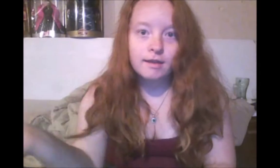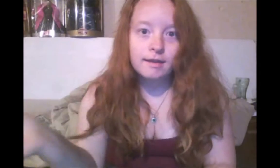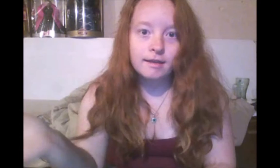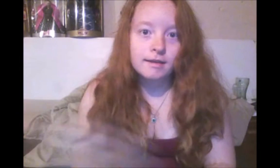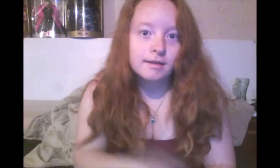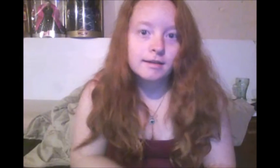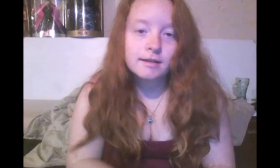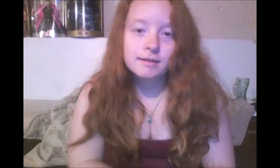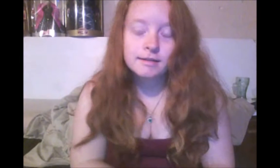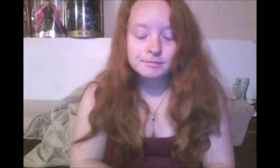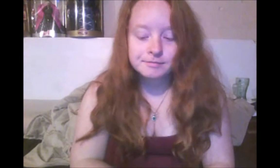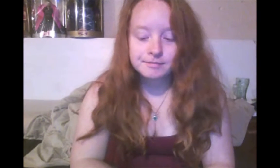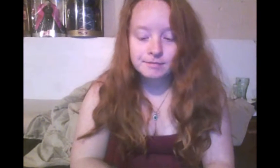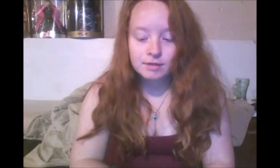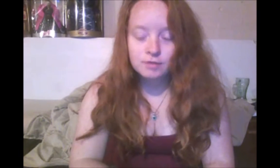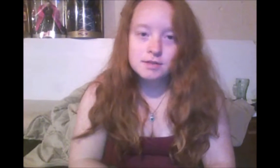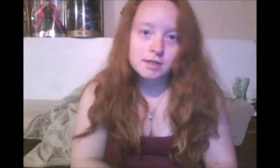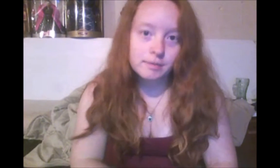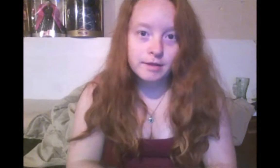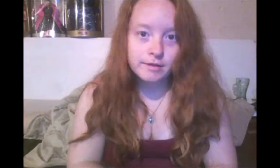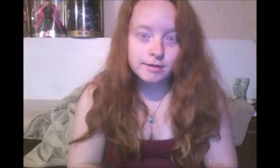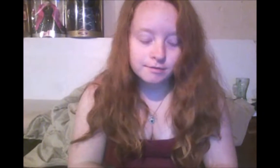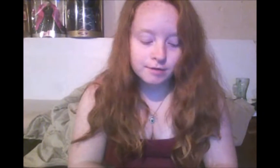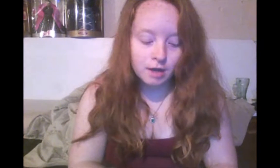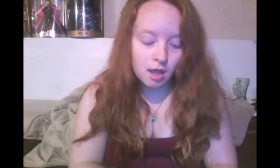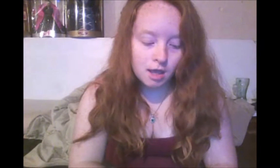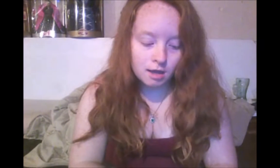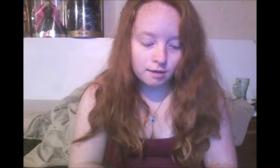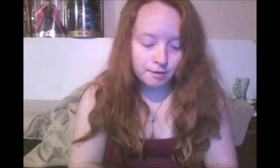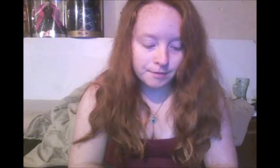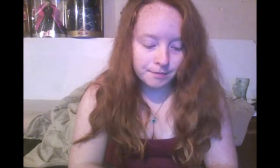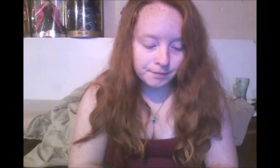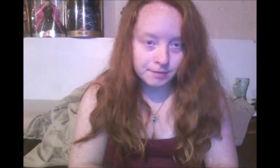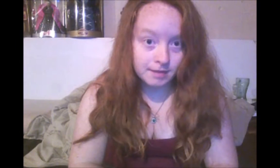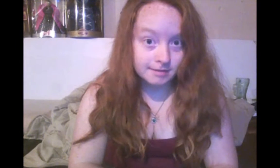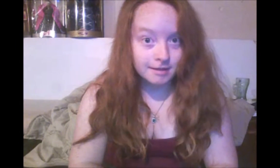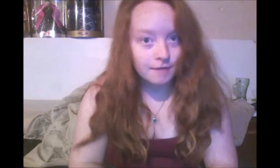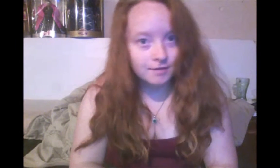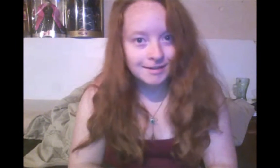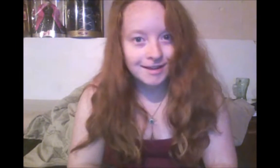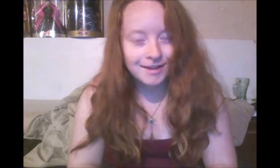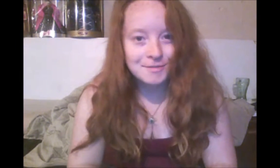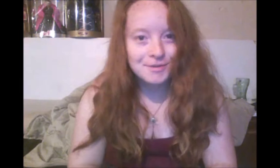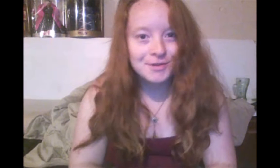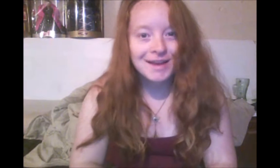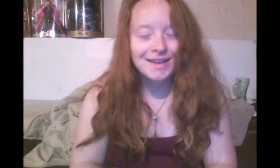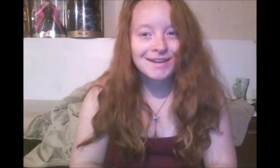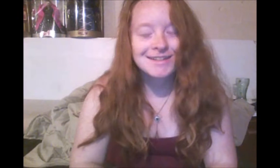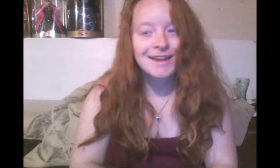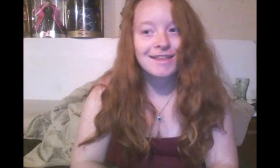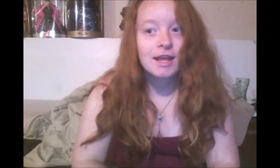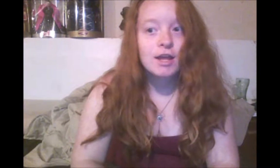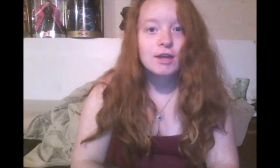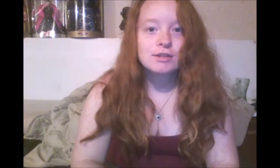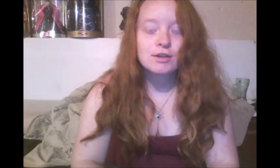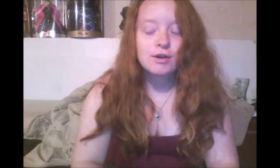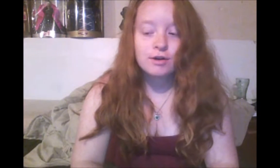Hey, this video is going to be a little different. It's obviously not going to be quiet or silent, so